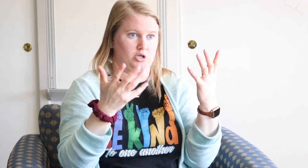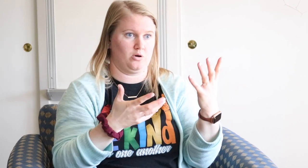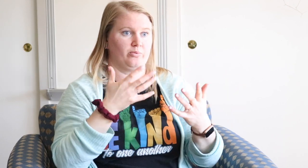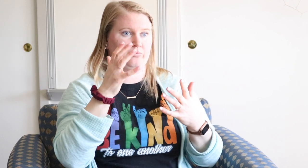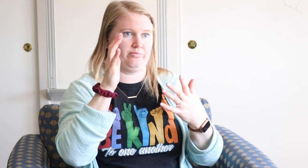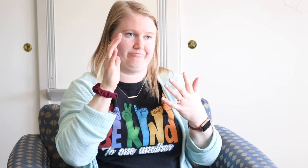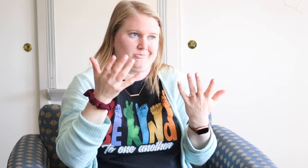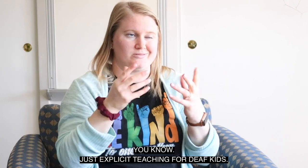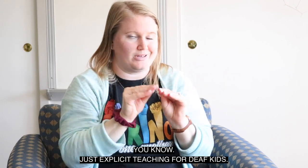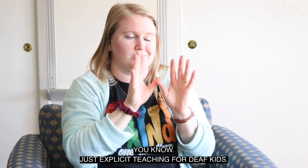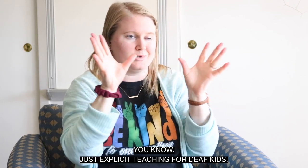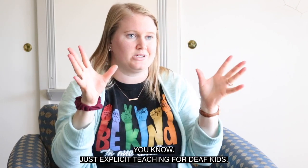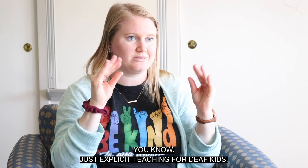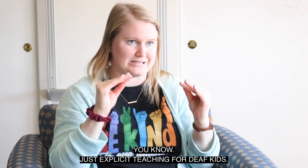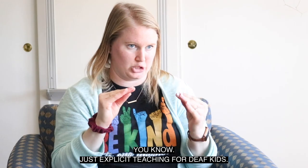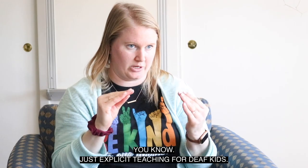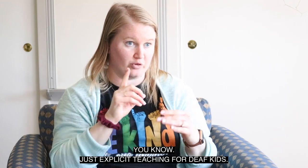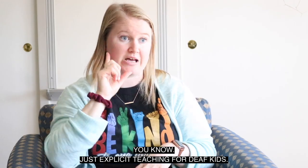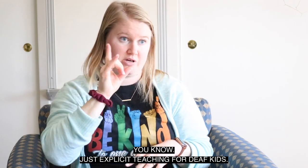know, just explicit teaching for deaf kids.